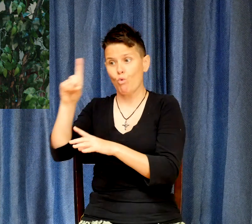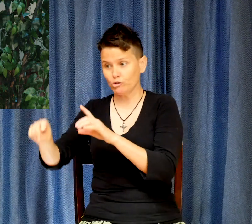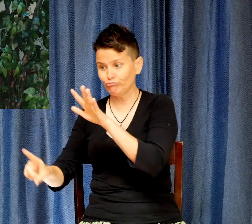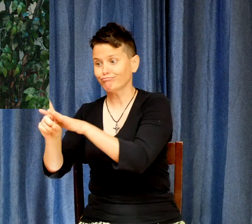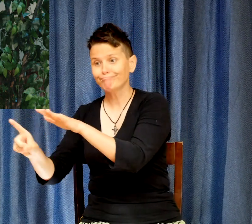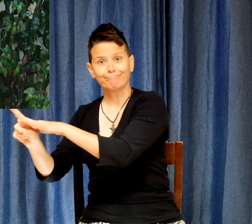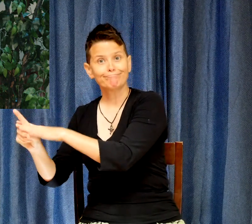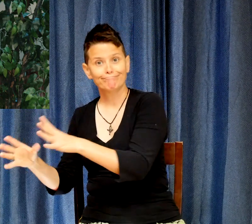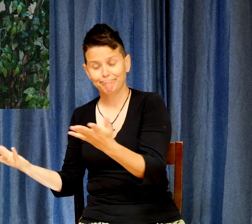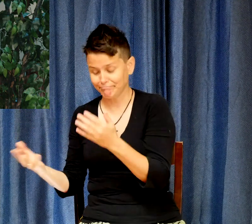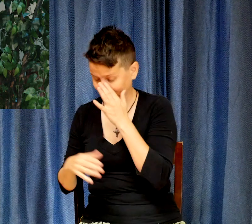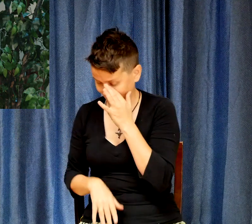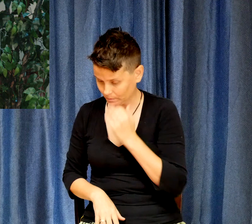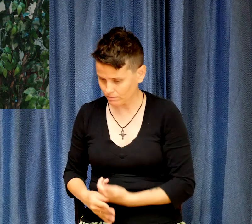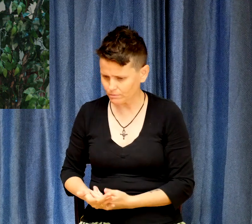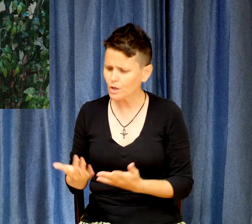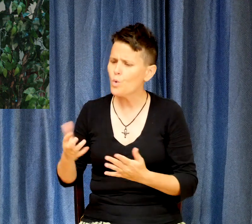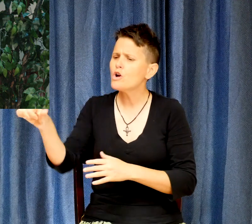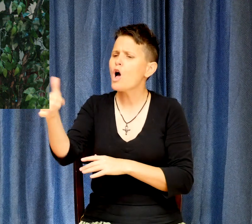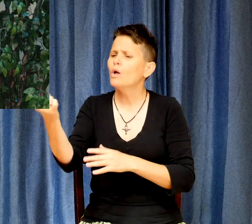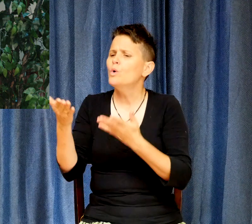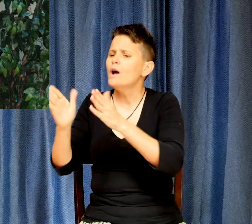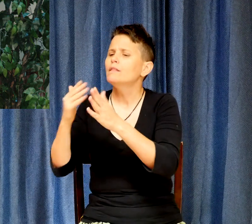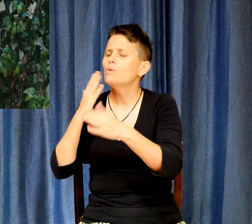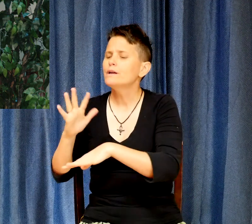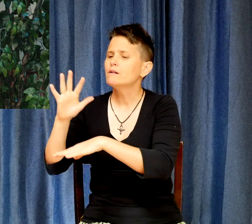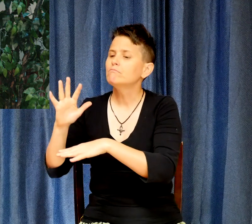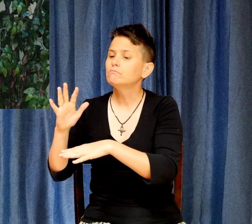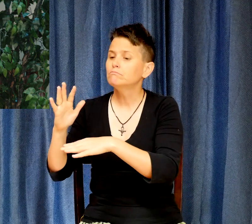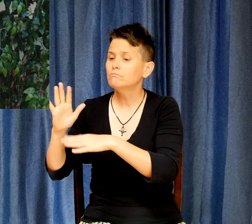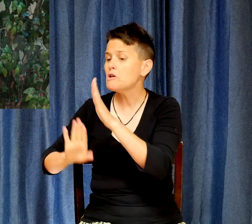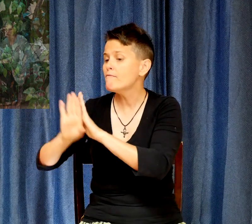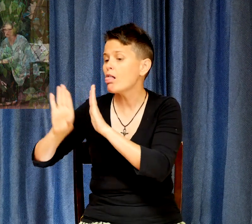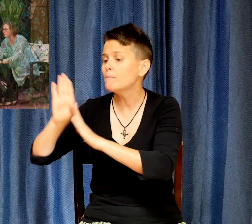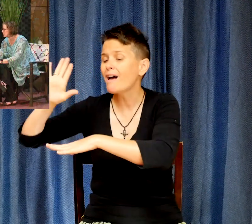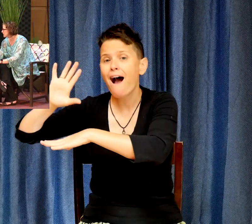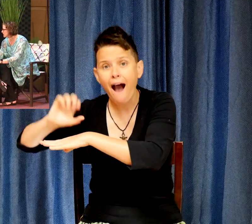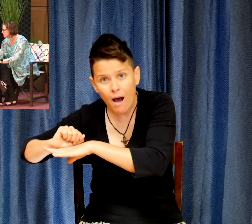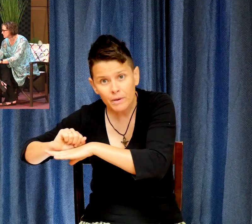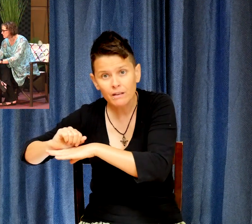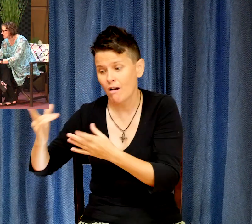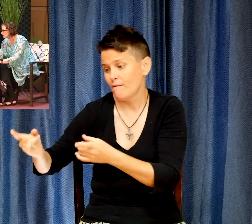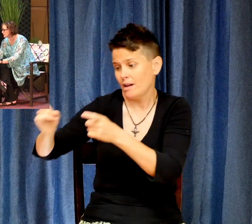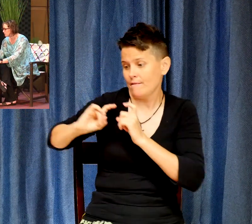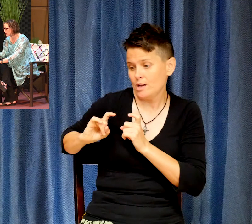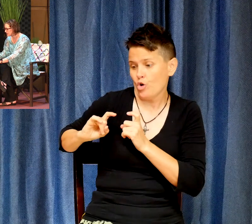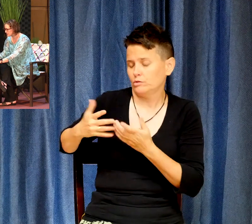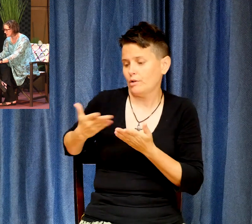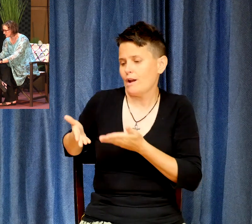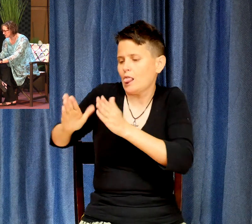What are some ways we can develop a habit of giving ourselves and others grace? That's a great question. So some of the